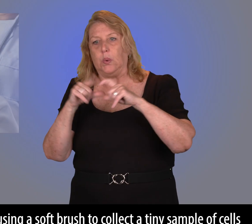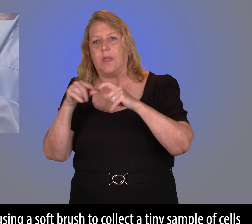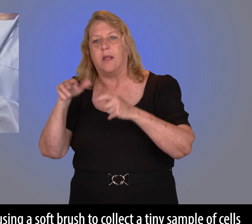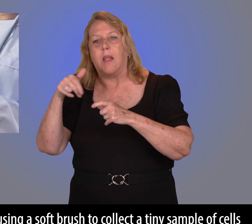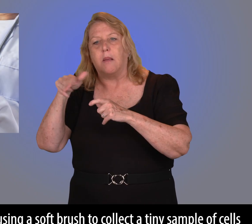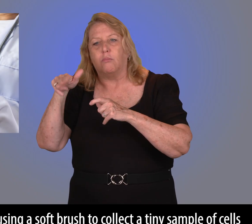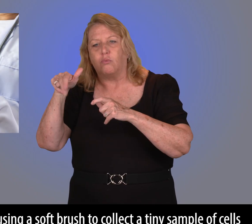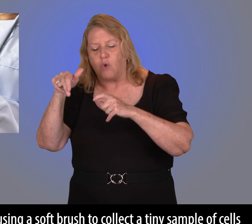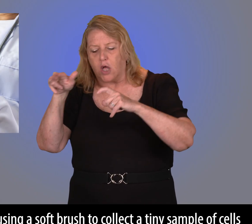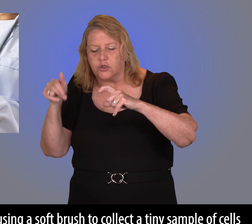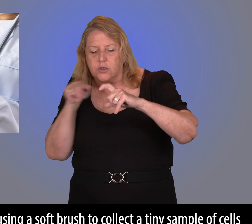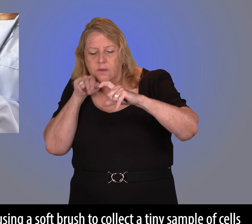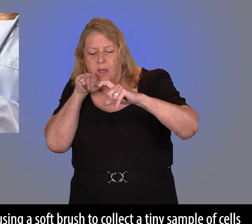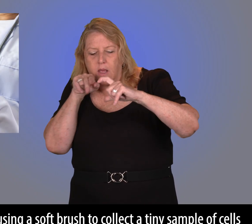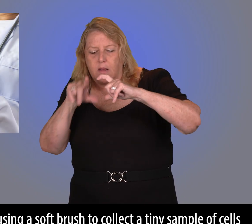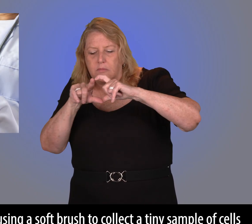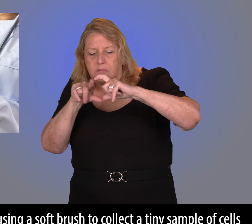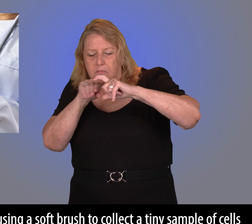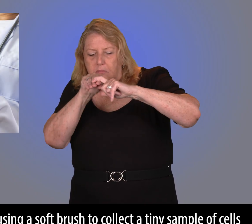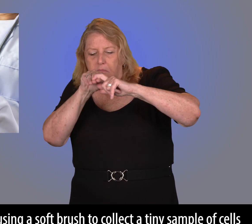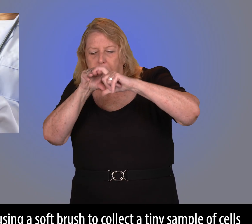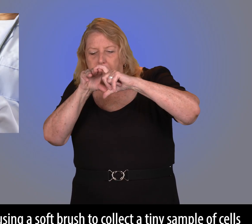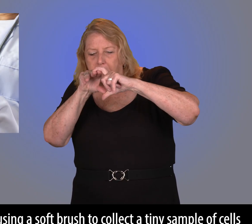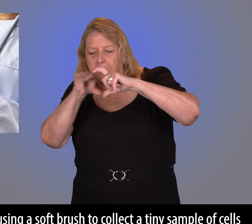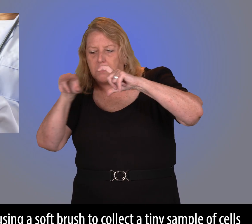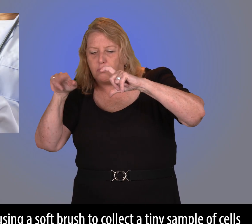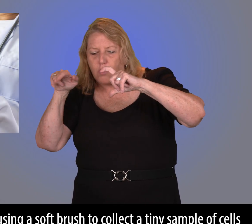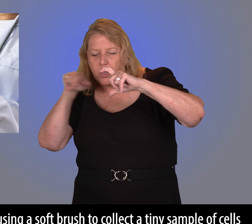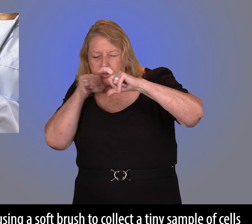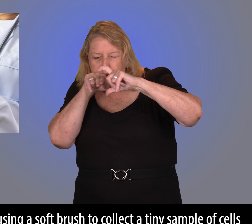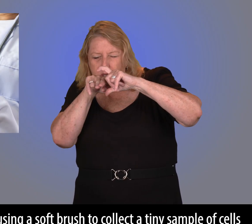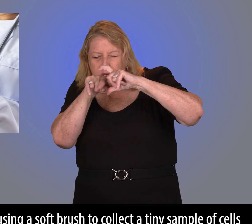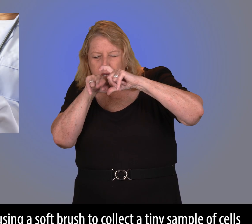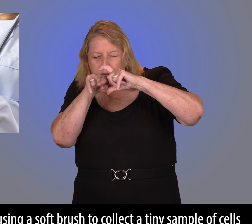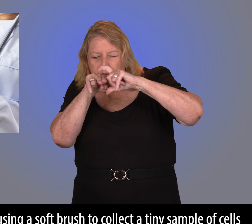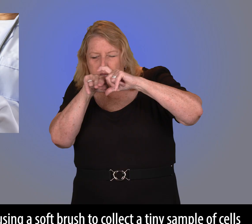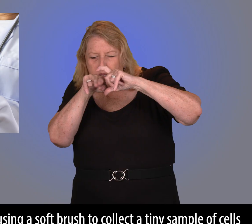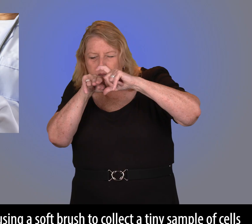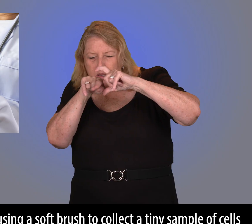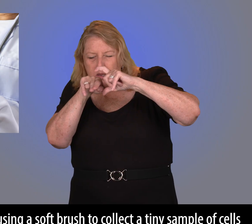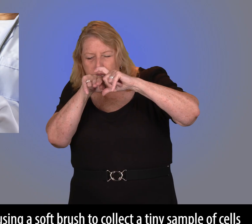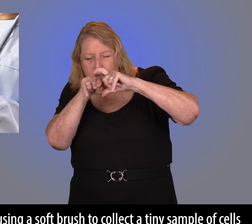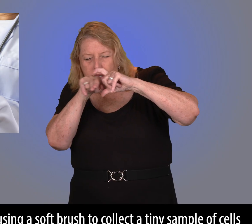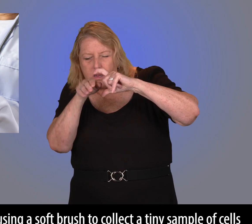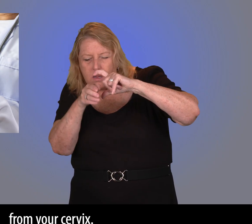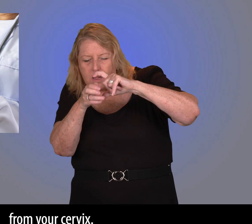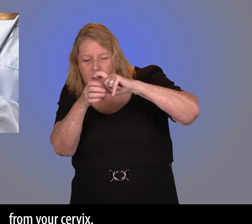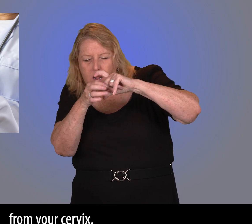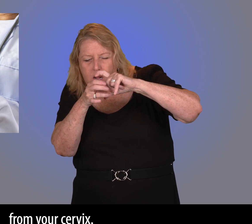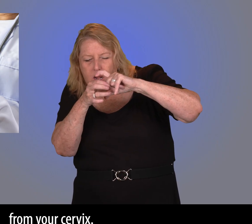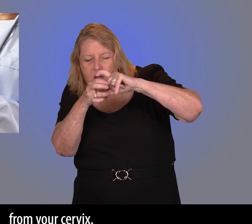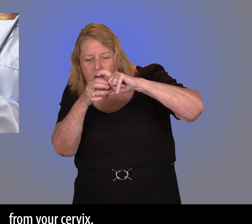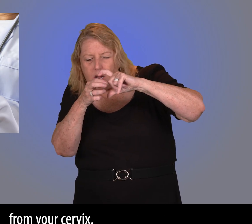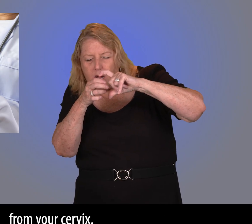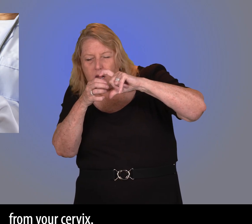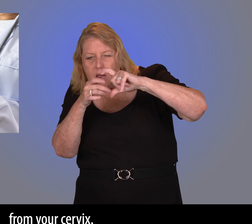The Pap test is obtained by using a soft brush to collect a tiny sample of cells from your cervix.